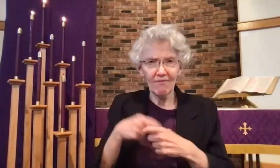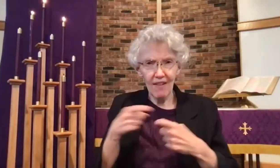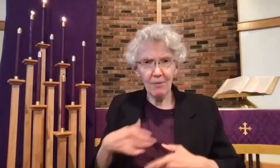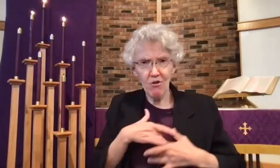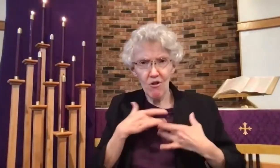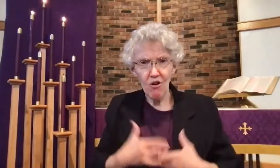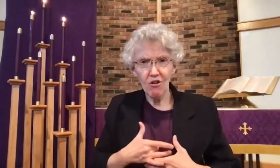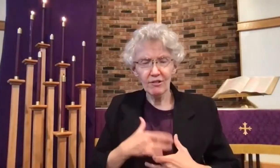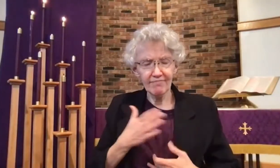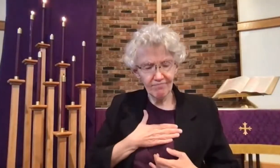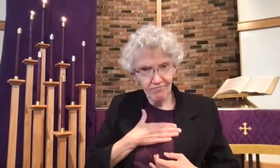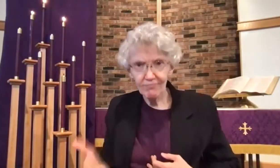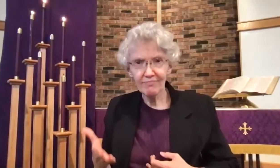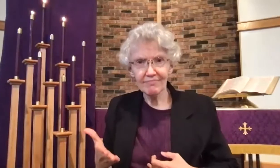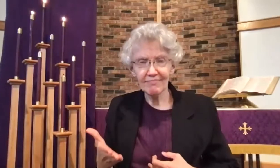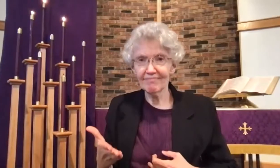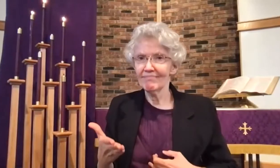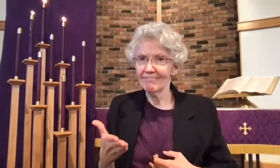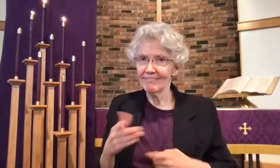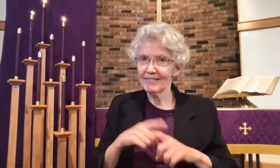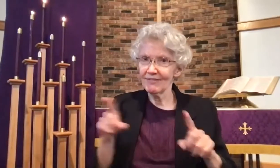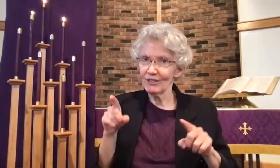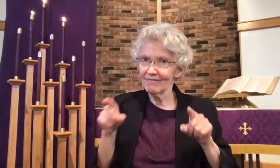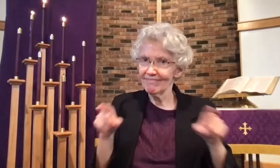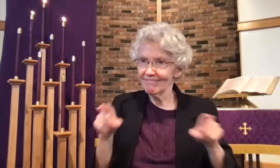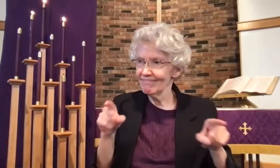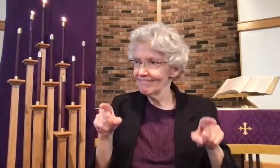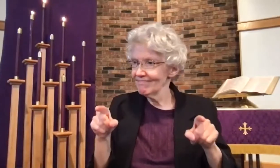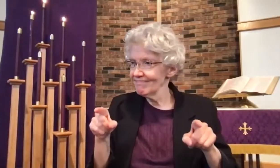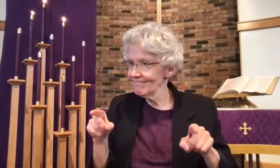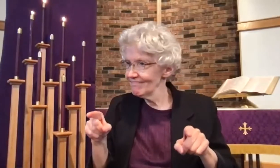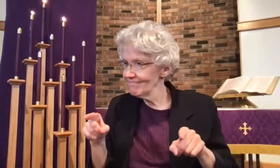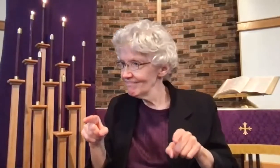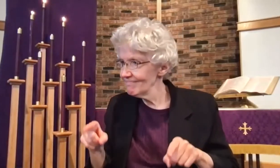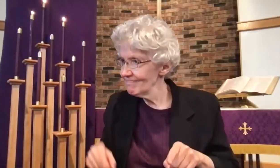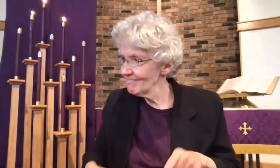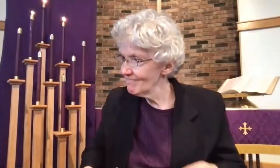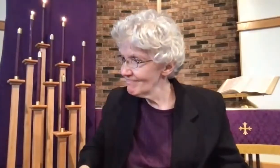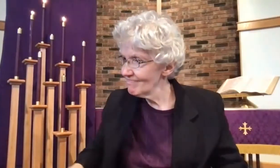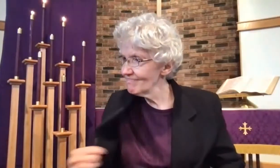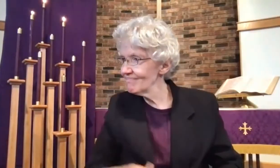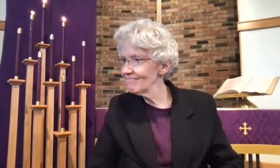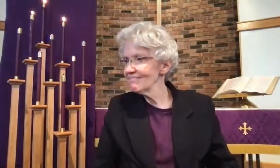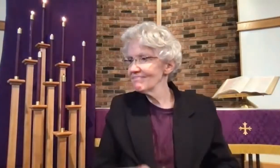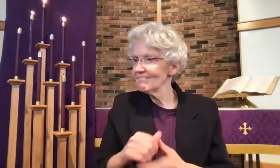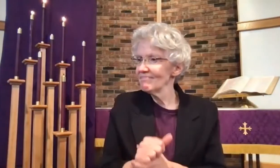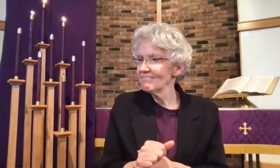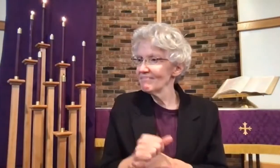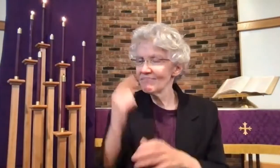You don't bother trying. But when you surrender, or if you're willing to do something, that action is done from